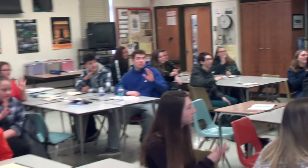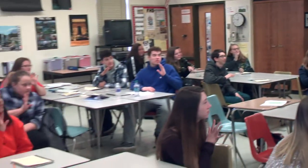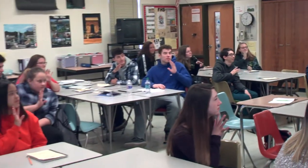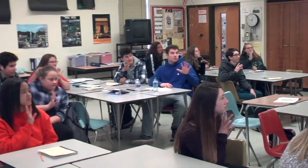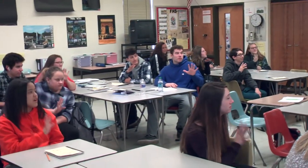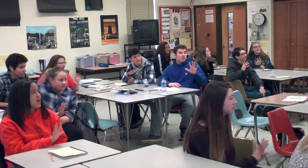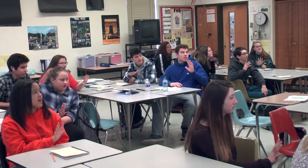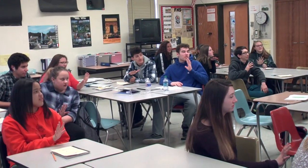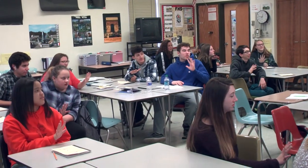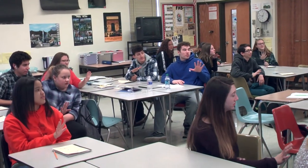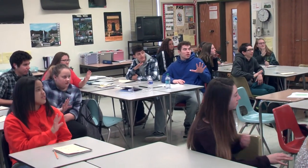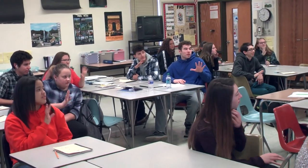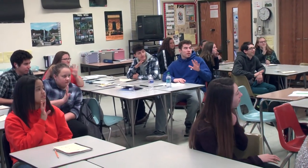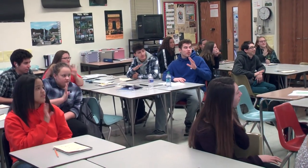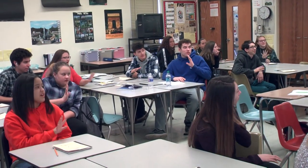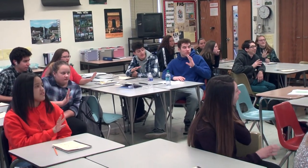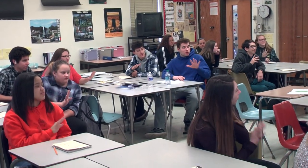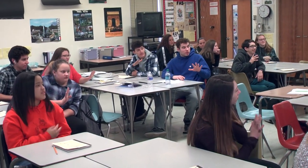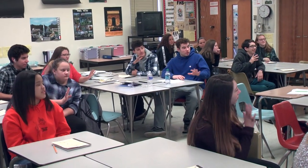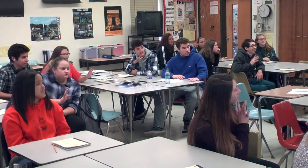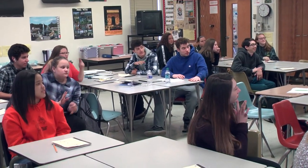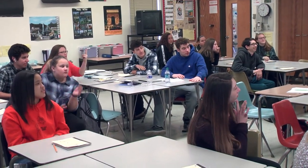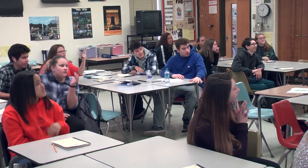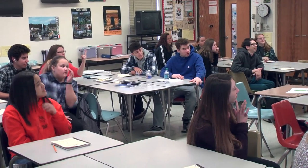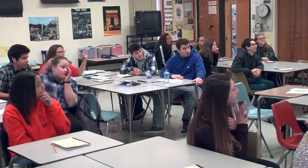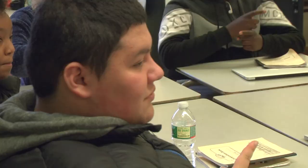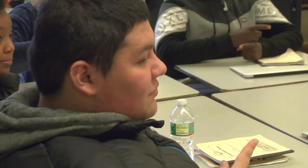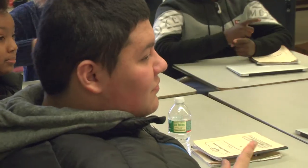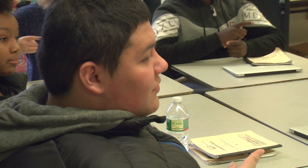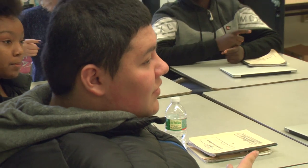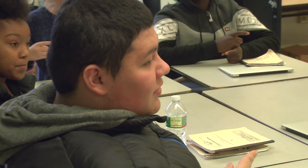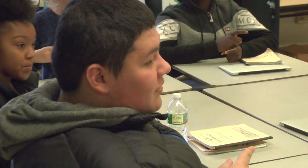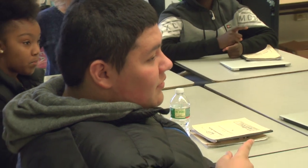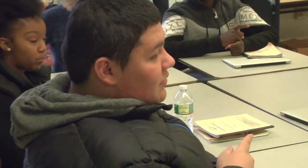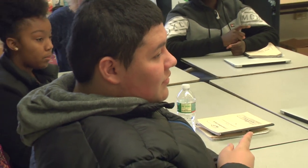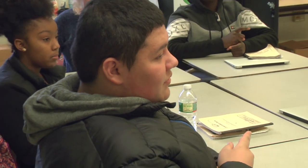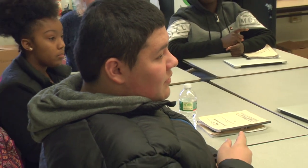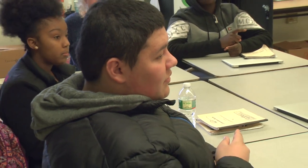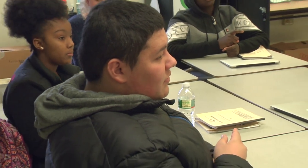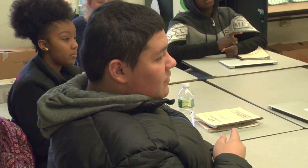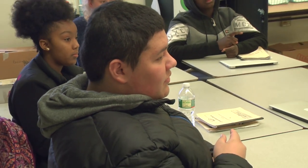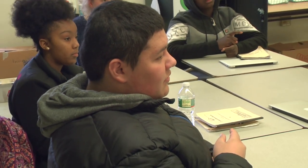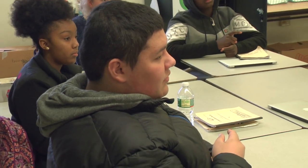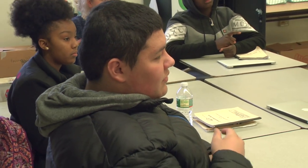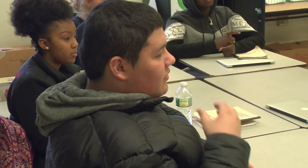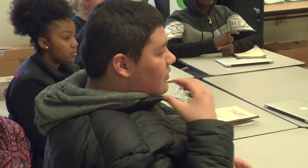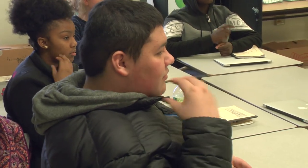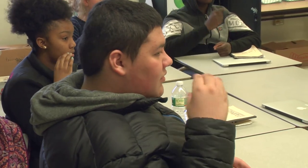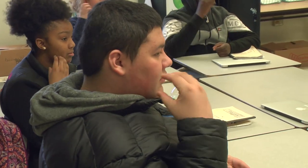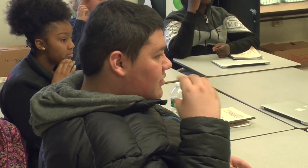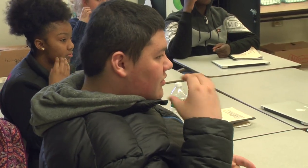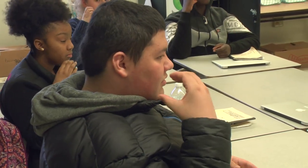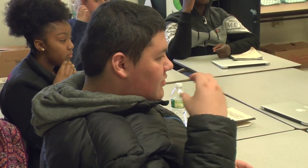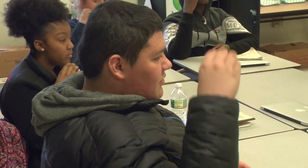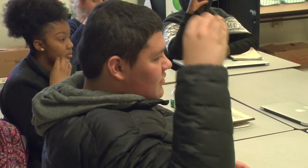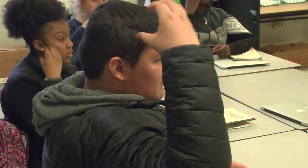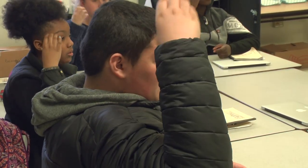in just a few short months now that they have that underneath their belts they're able to go out into the community and have that basic conversation with a deaf and hard of hearing